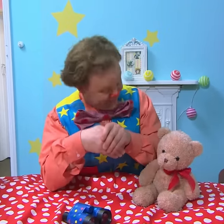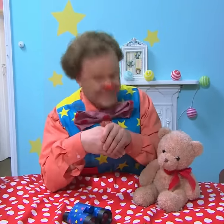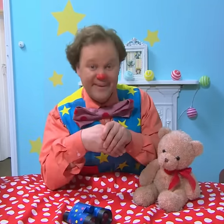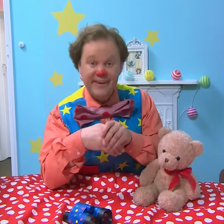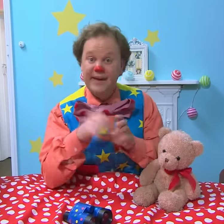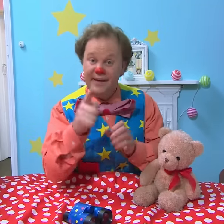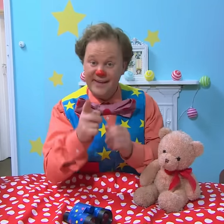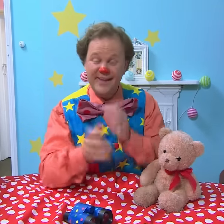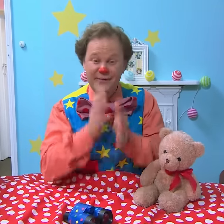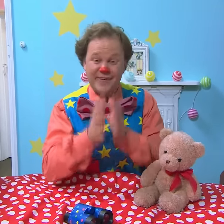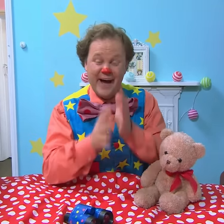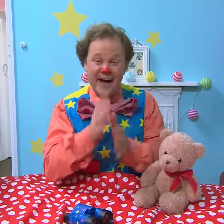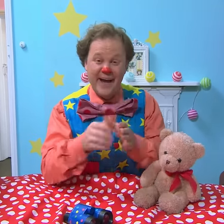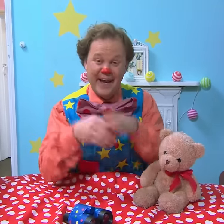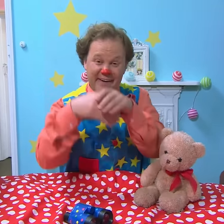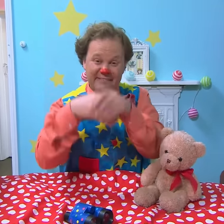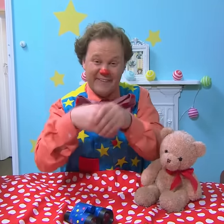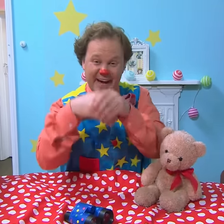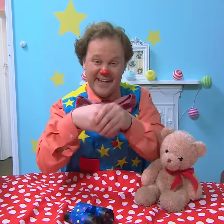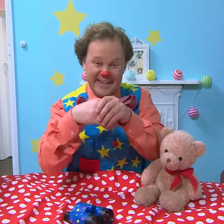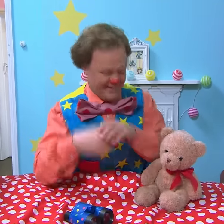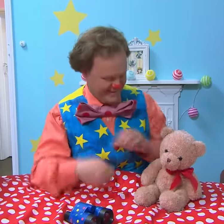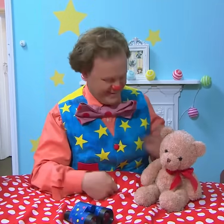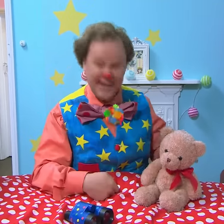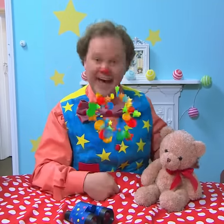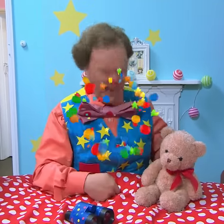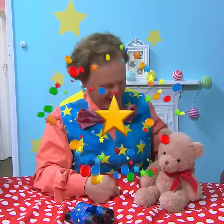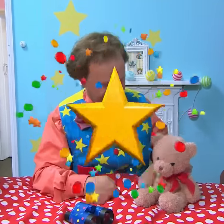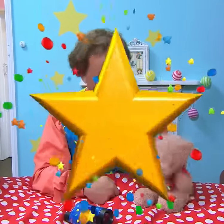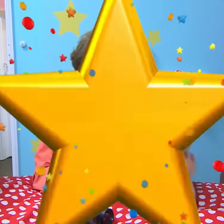Friends. You sign friends. Oh, were they?